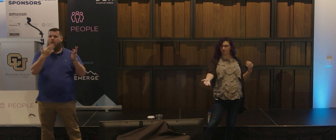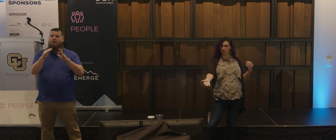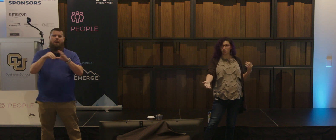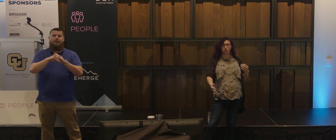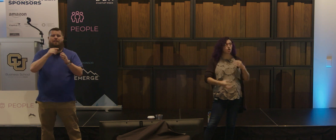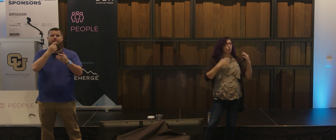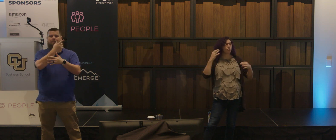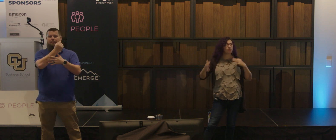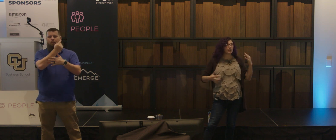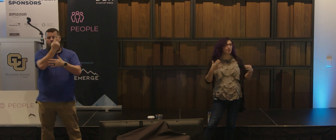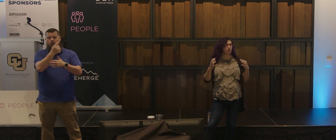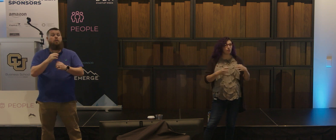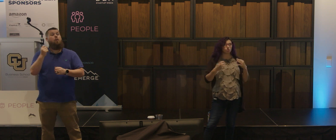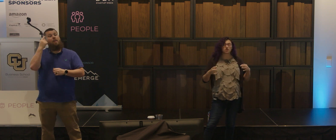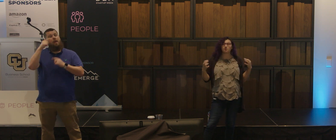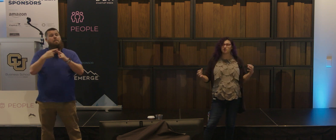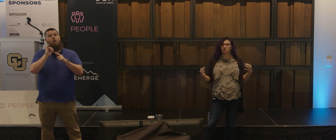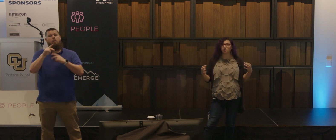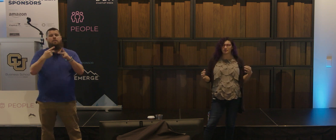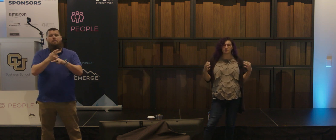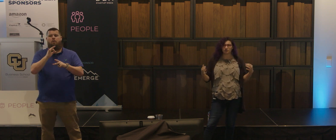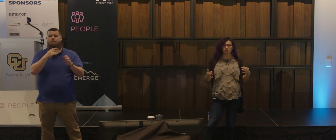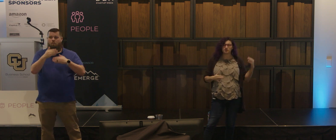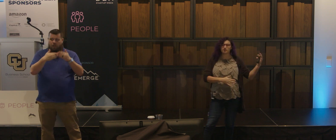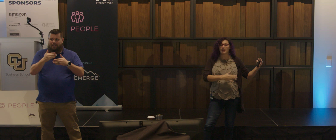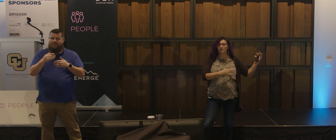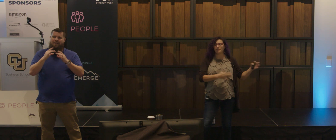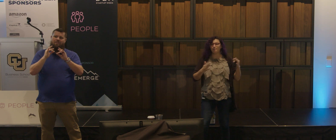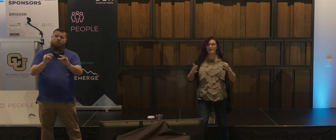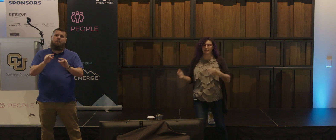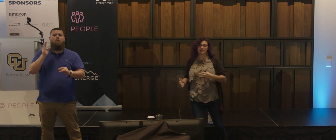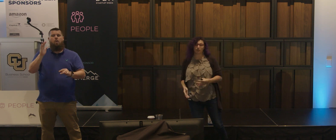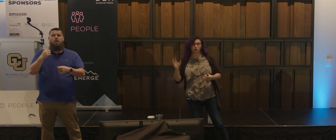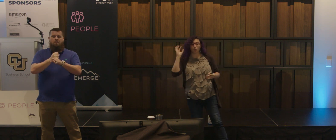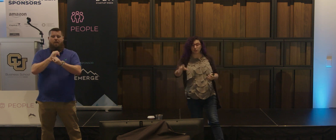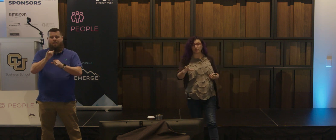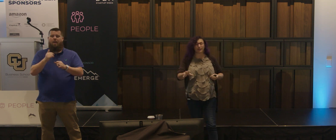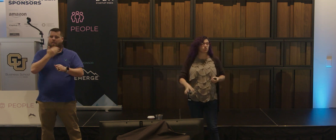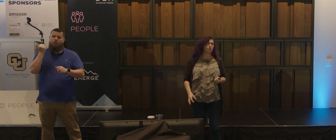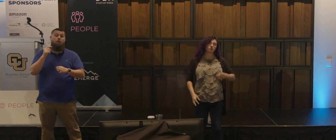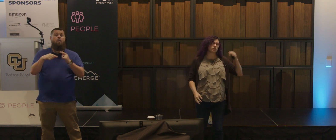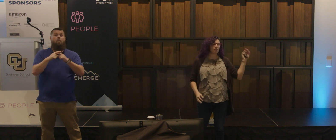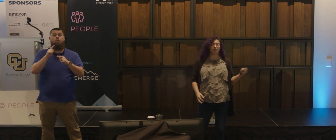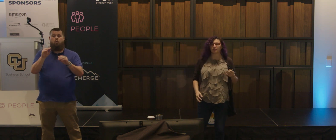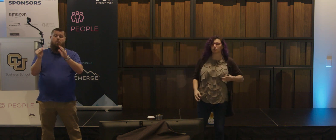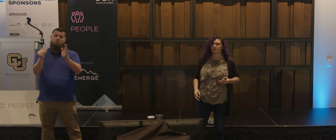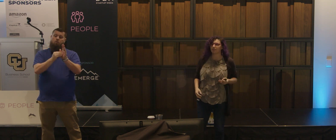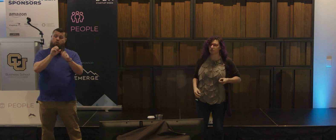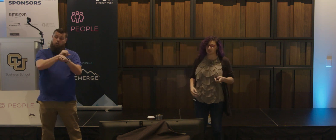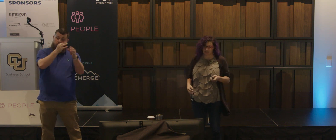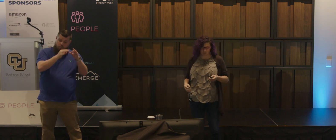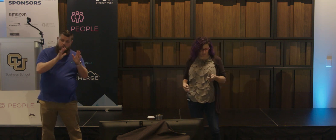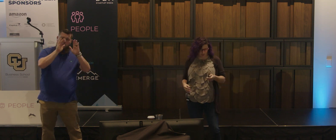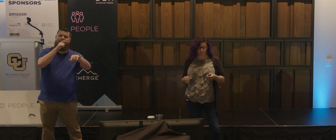one. So think about those types of process efficiencies that make that together. So when you put that in the job description, that's a great